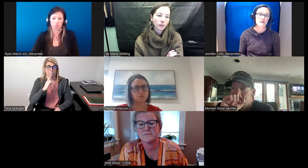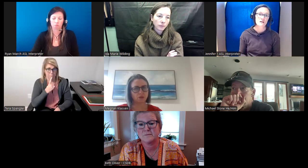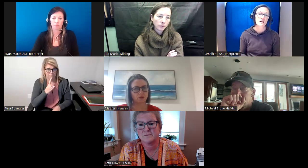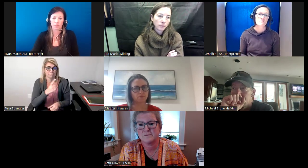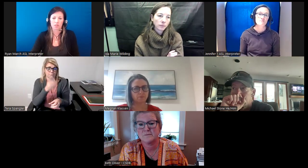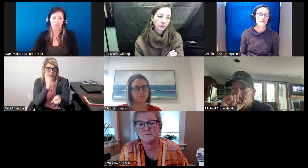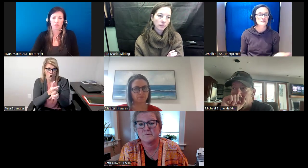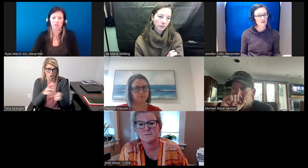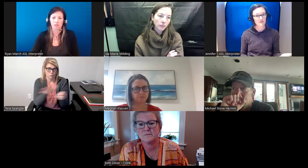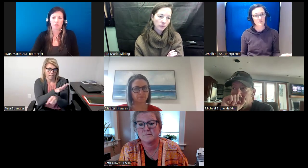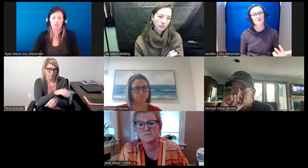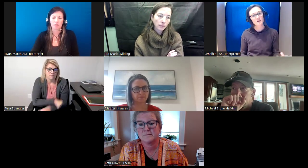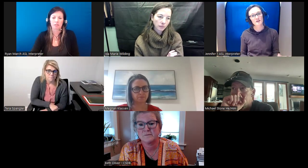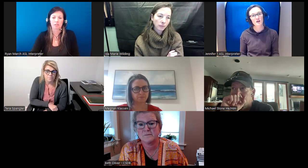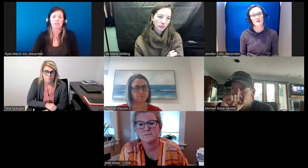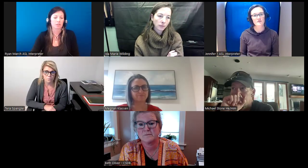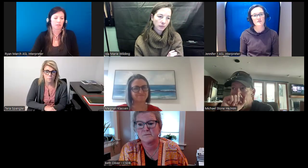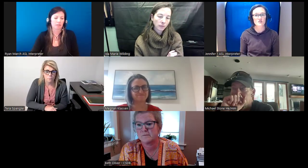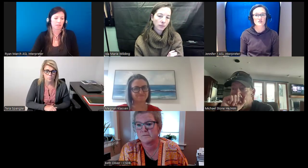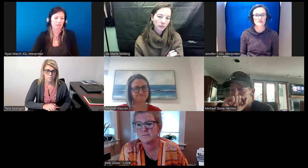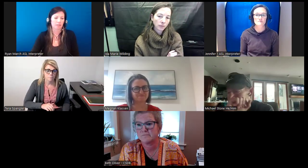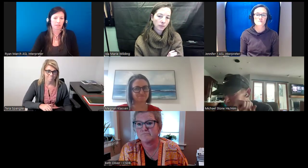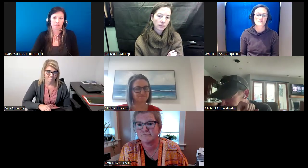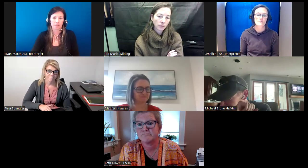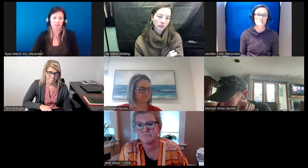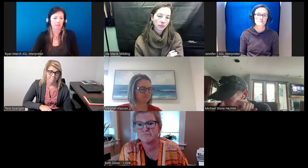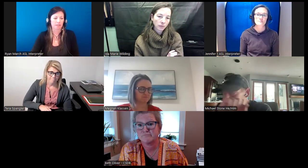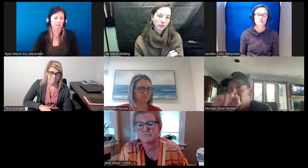positions. Not just hard to fill, but severely hard to fill positions.